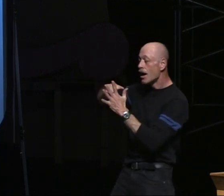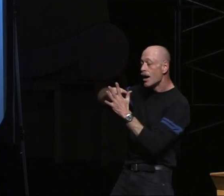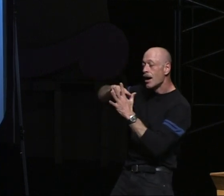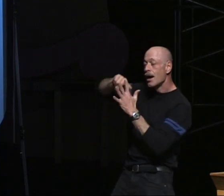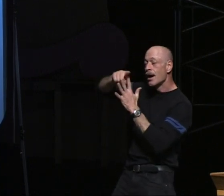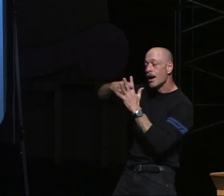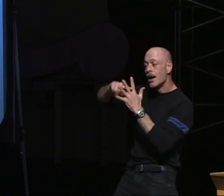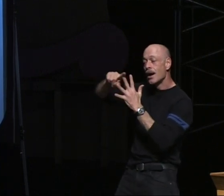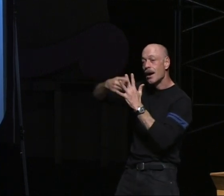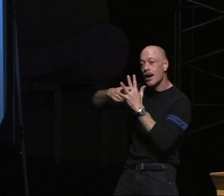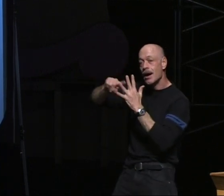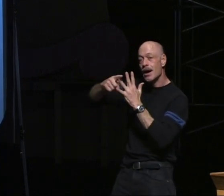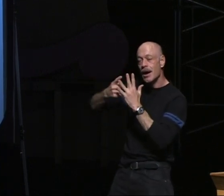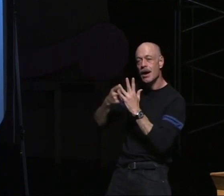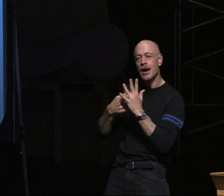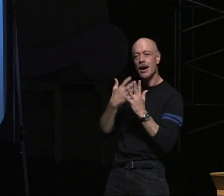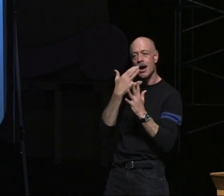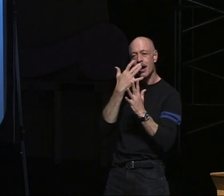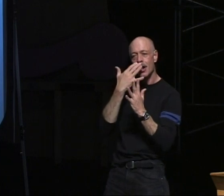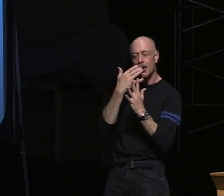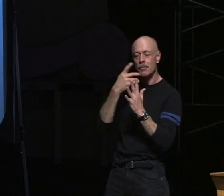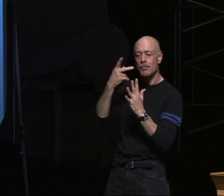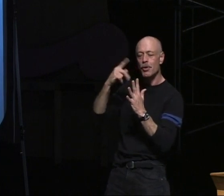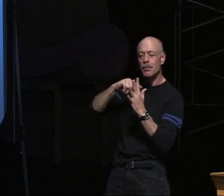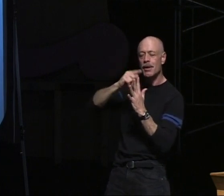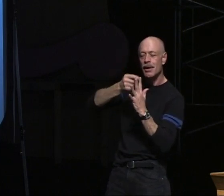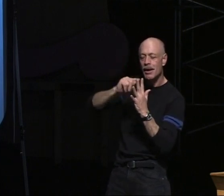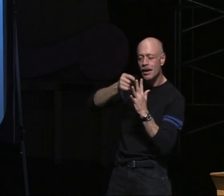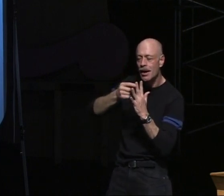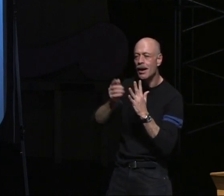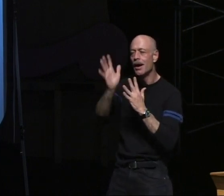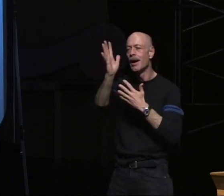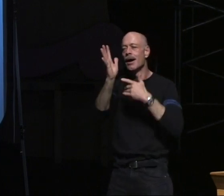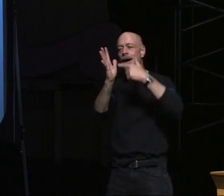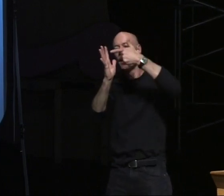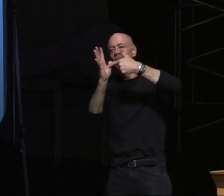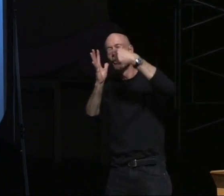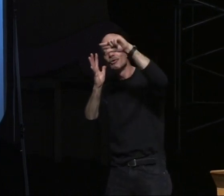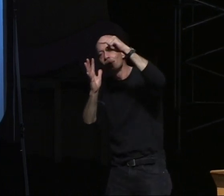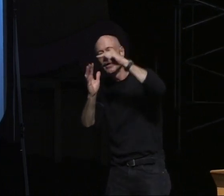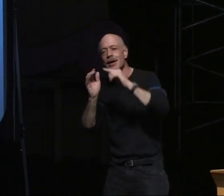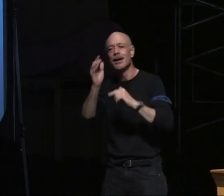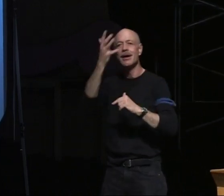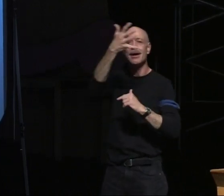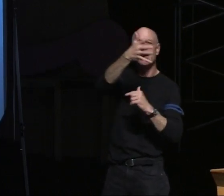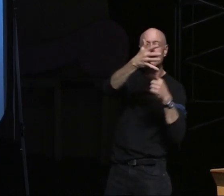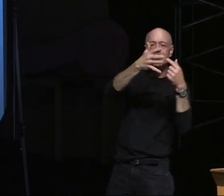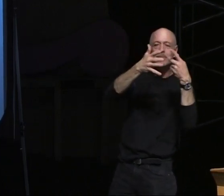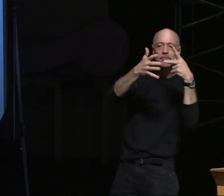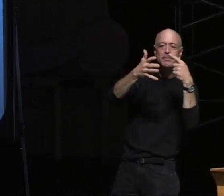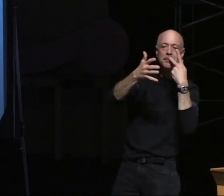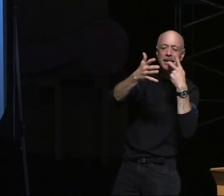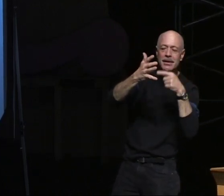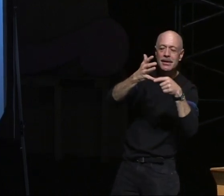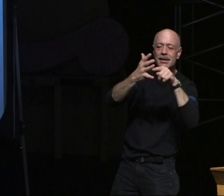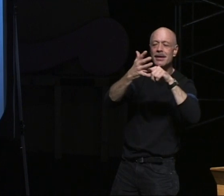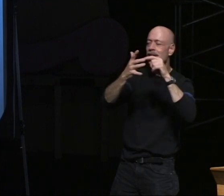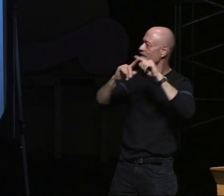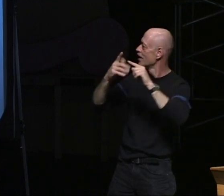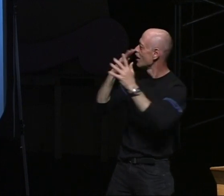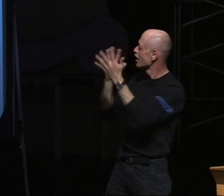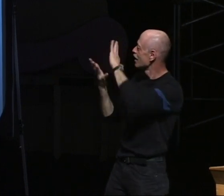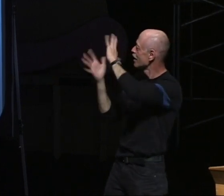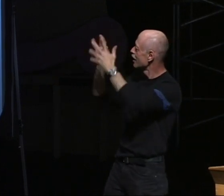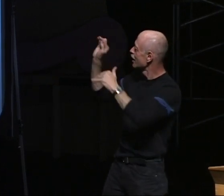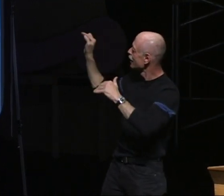So I did a polished mirror, and then we put some paint on it, and I put some greens